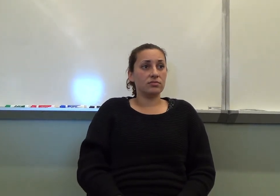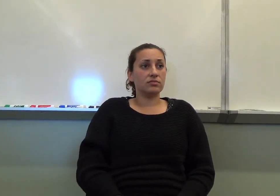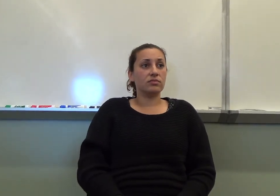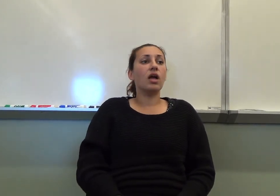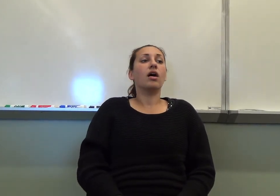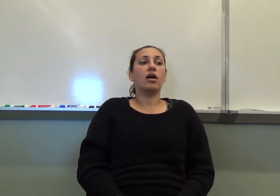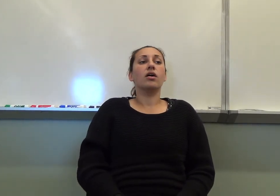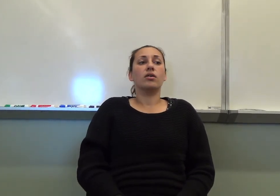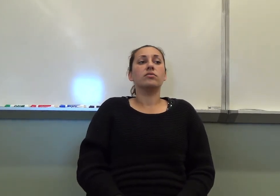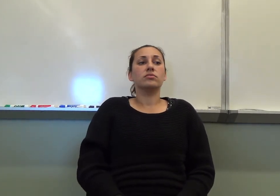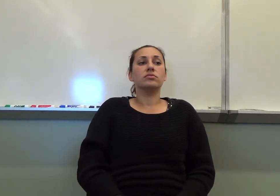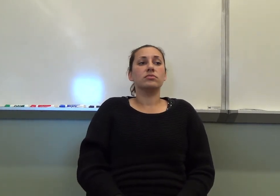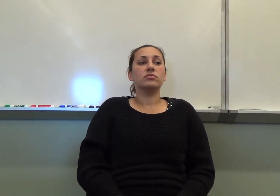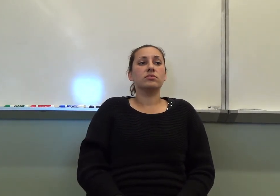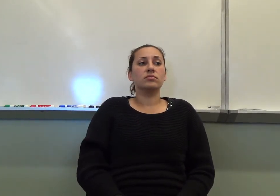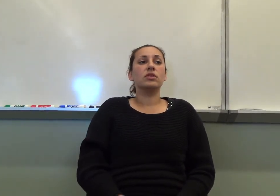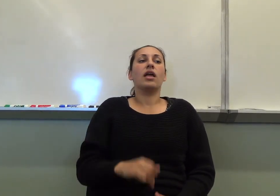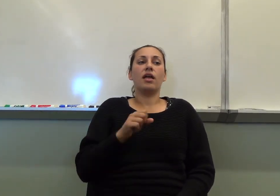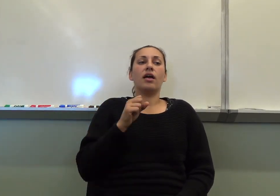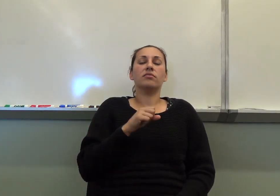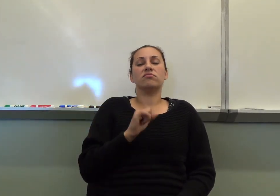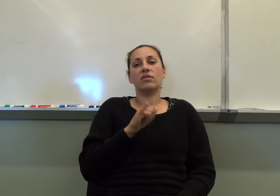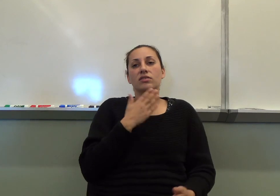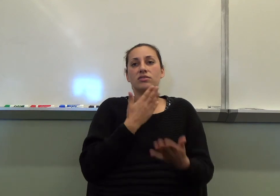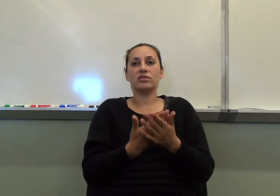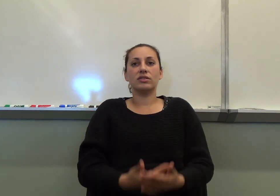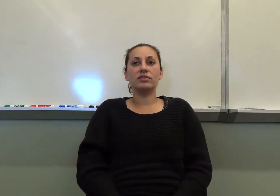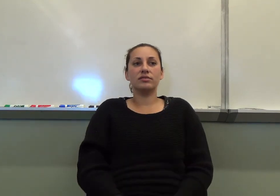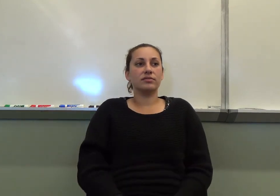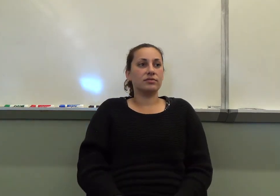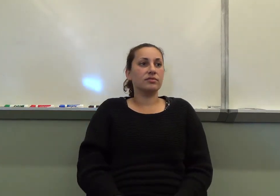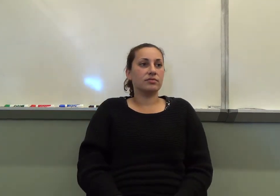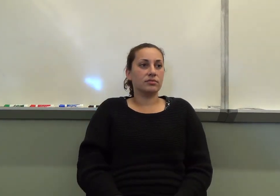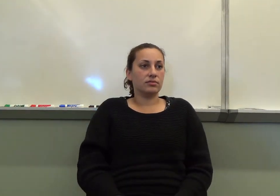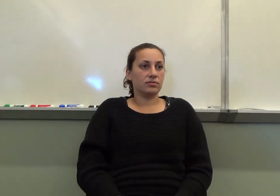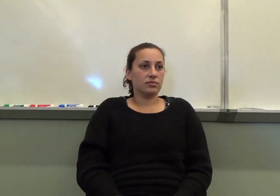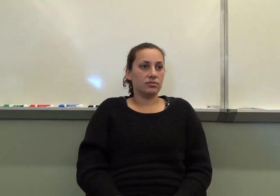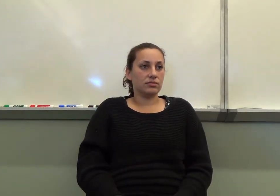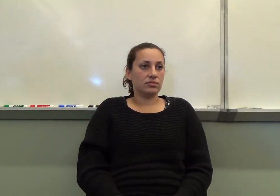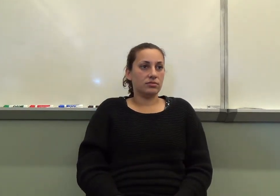Oh well. I know.